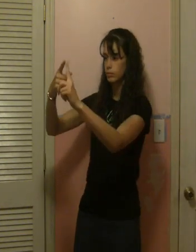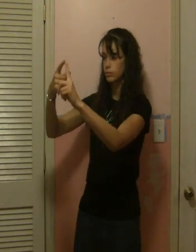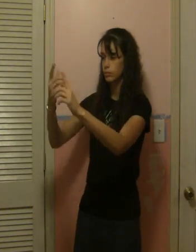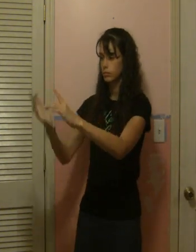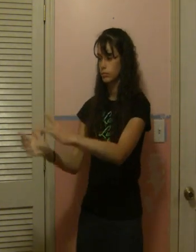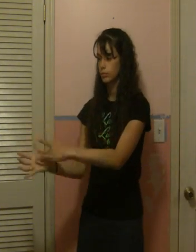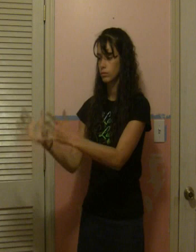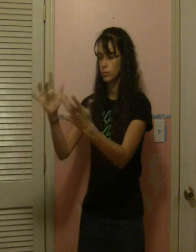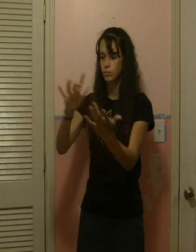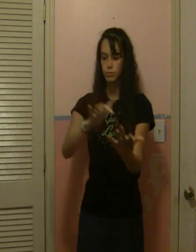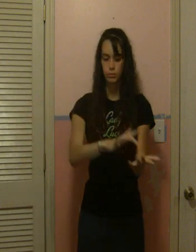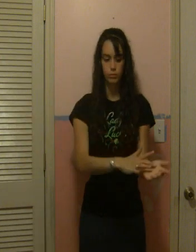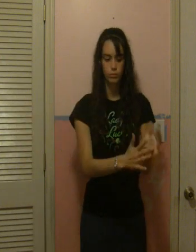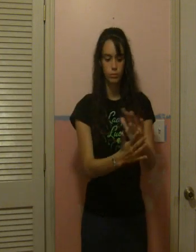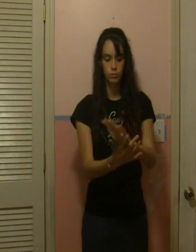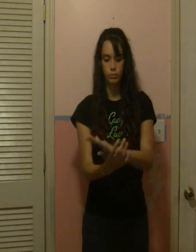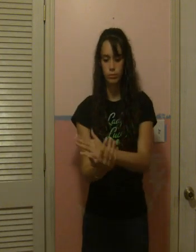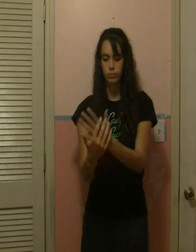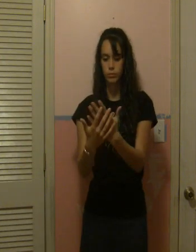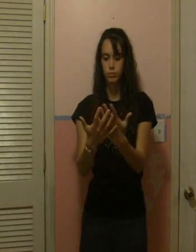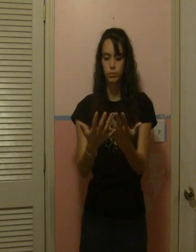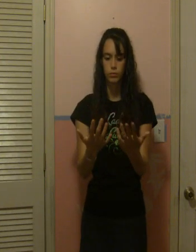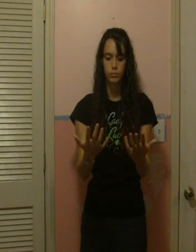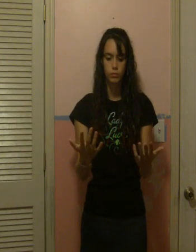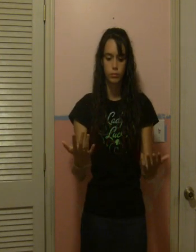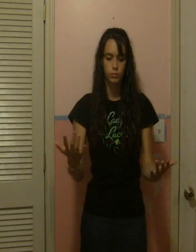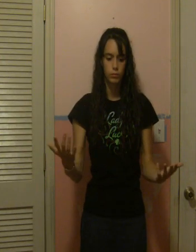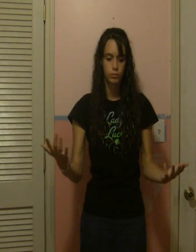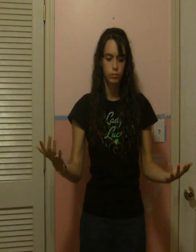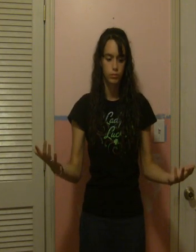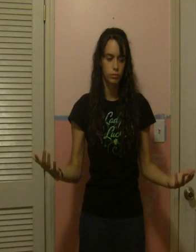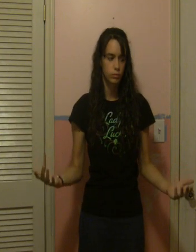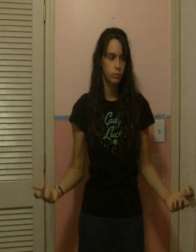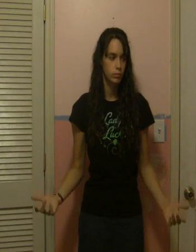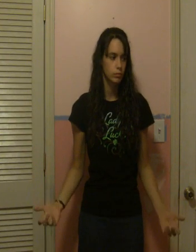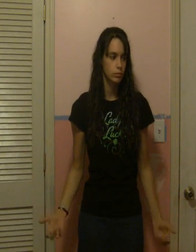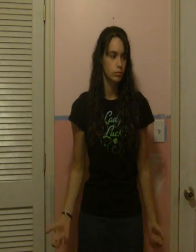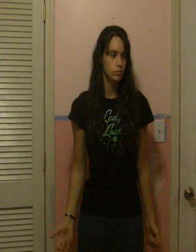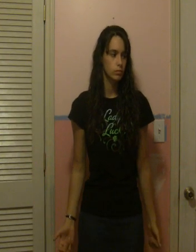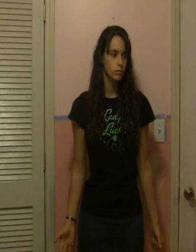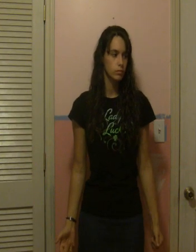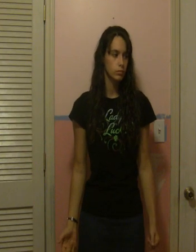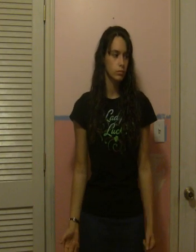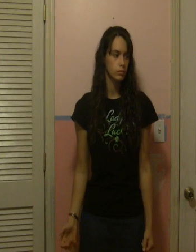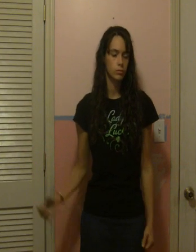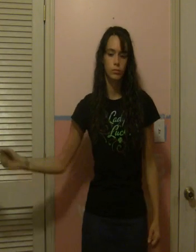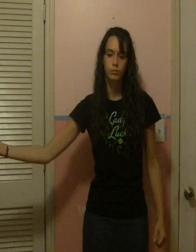the Father's hand. Oh, Savior,